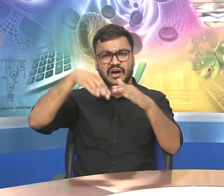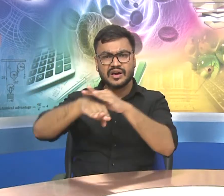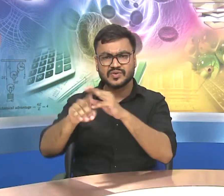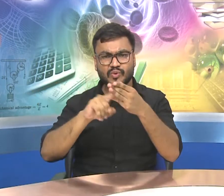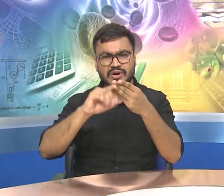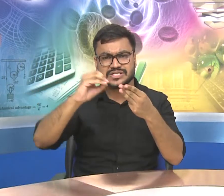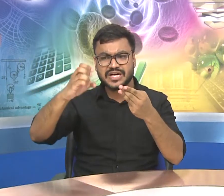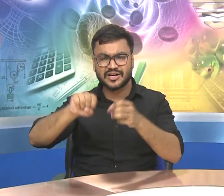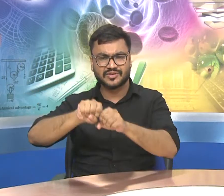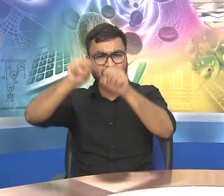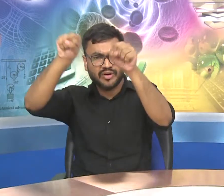5.3.